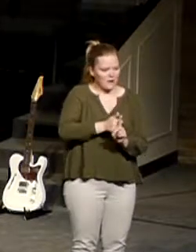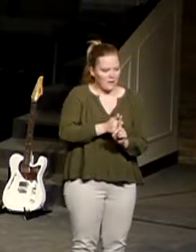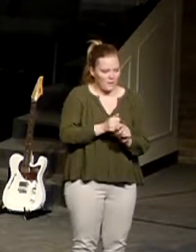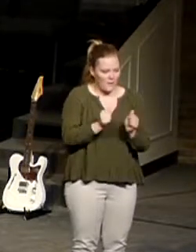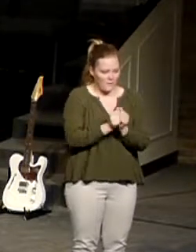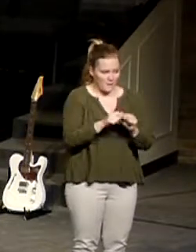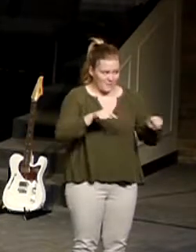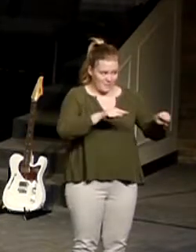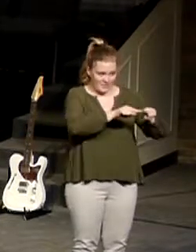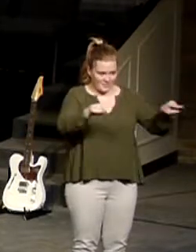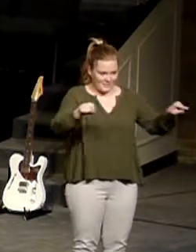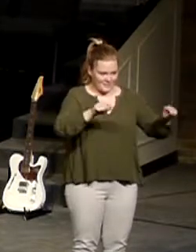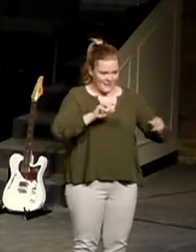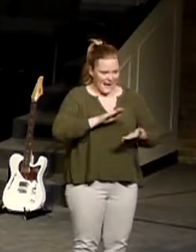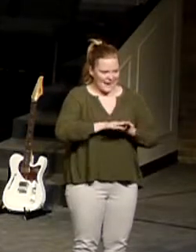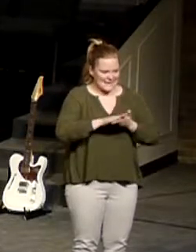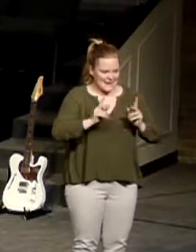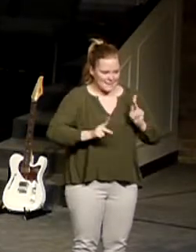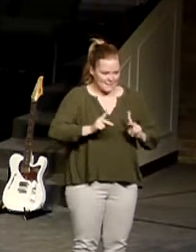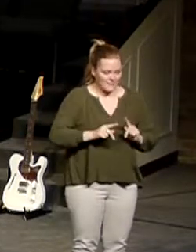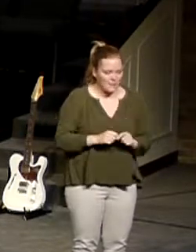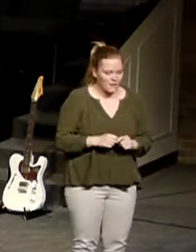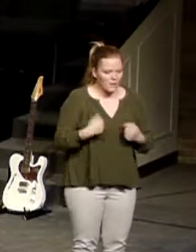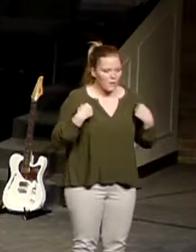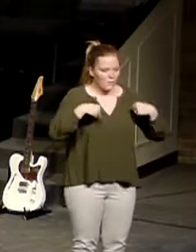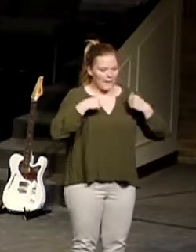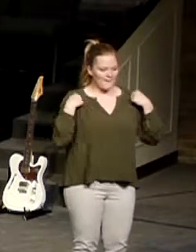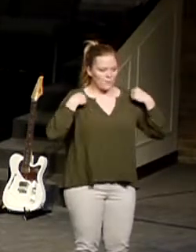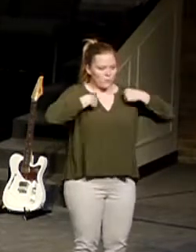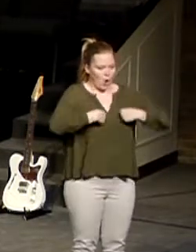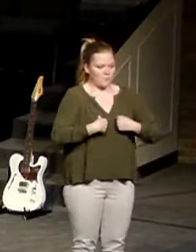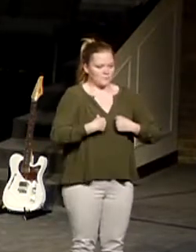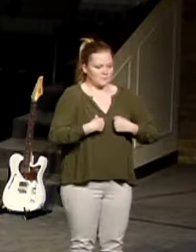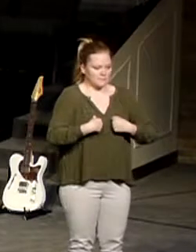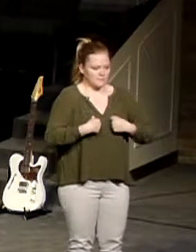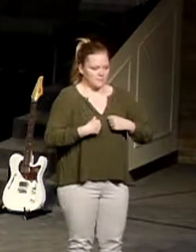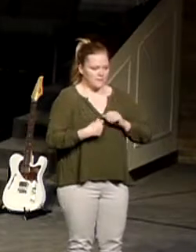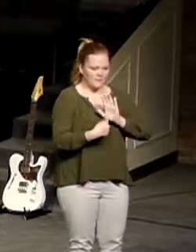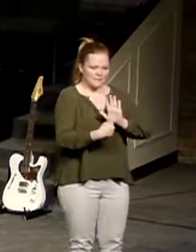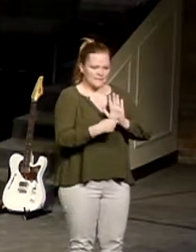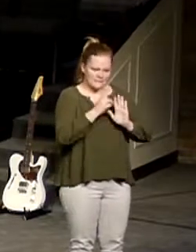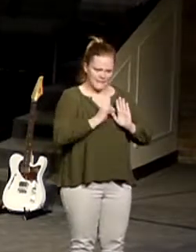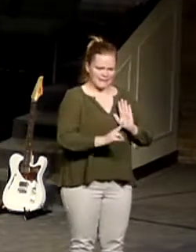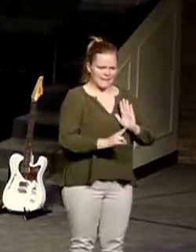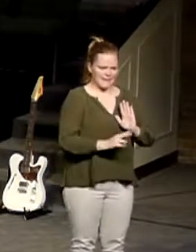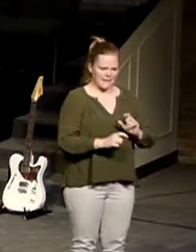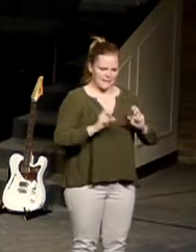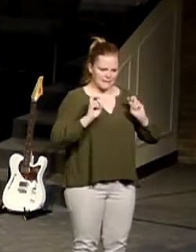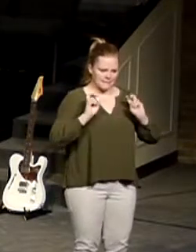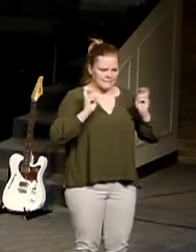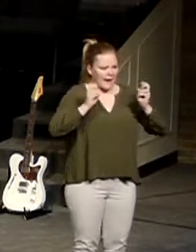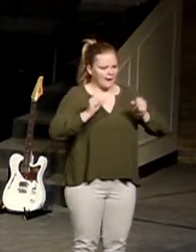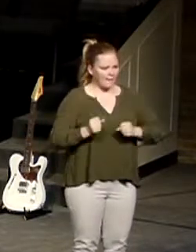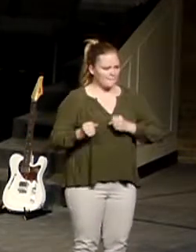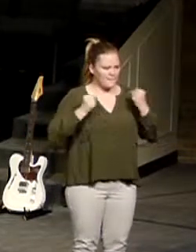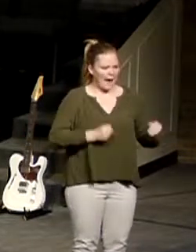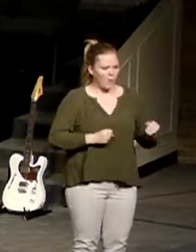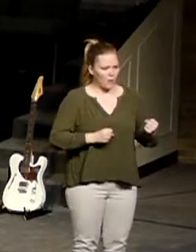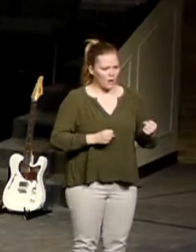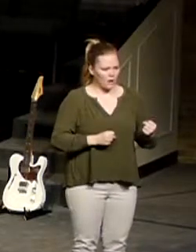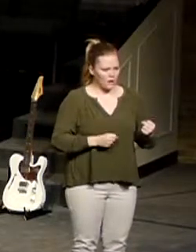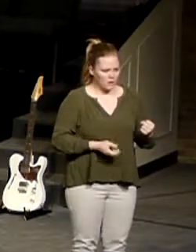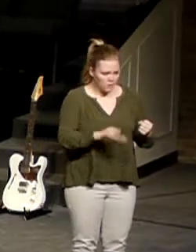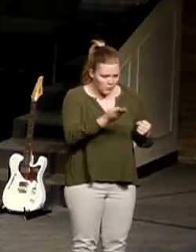in this group. We put on these robes. They're a reflection of dignity and heft, of title and power.